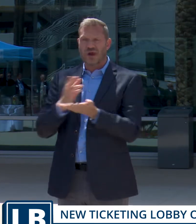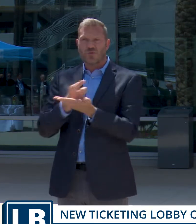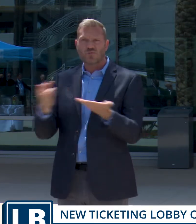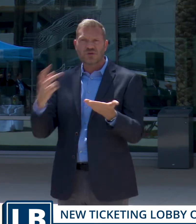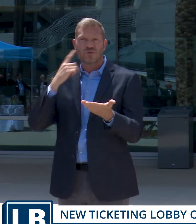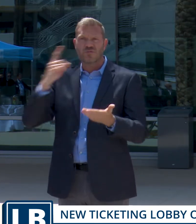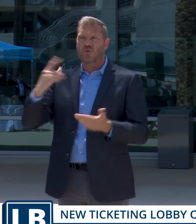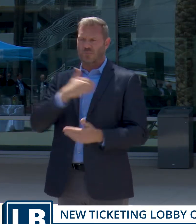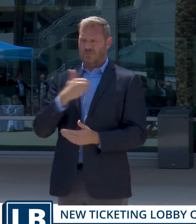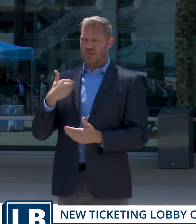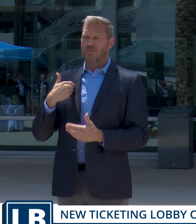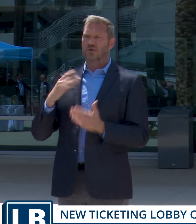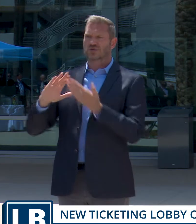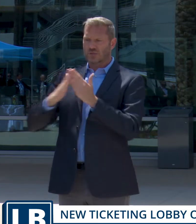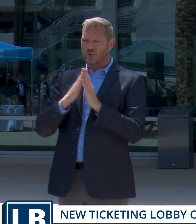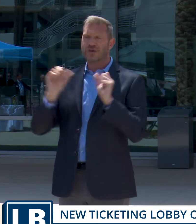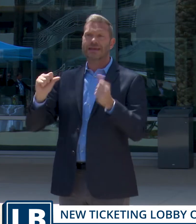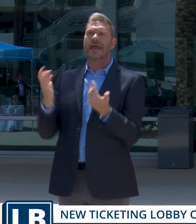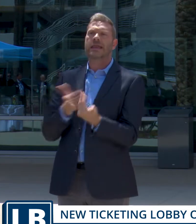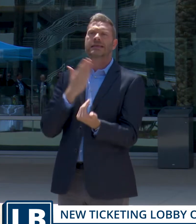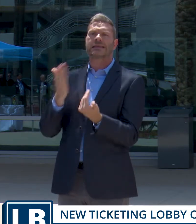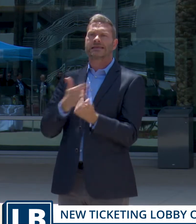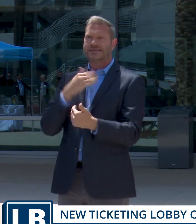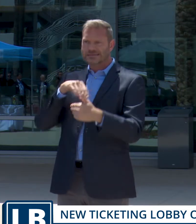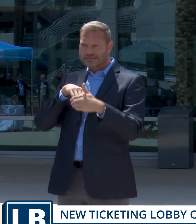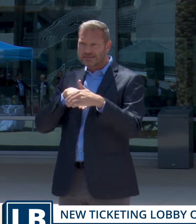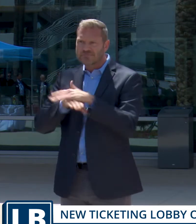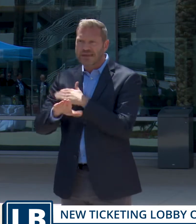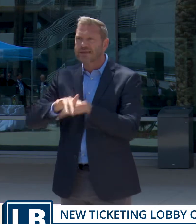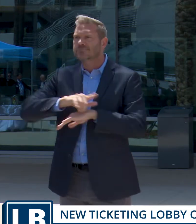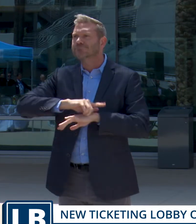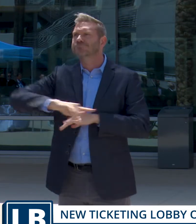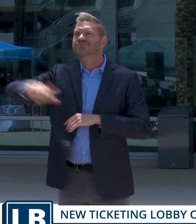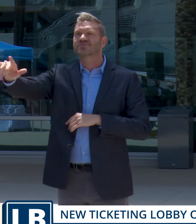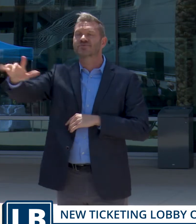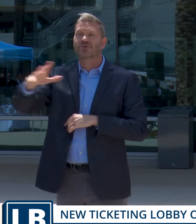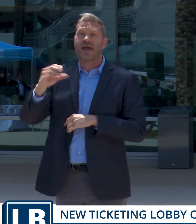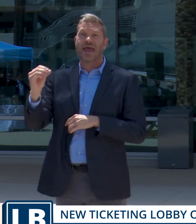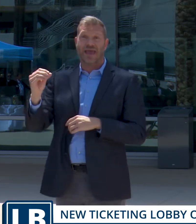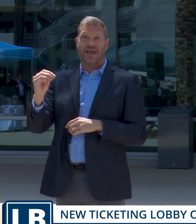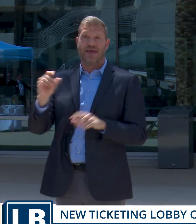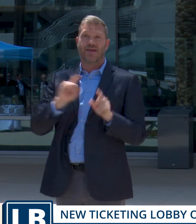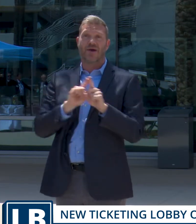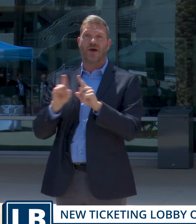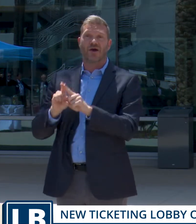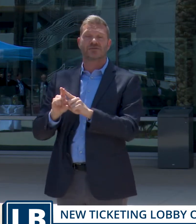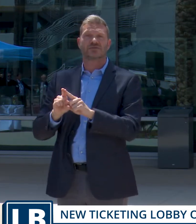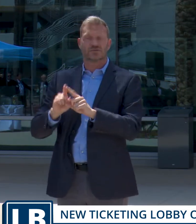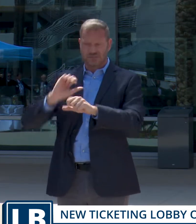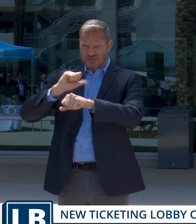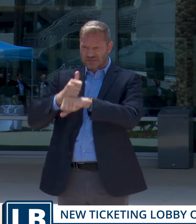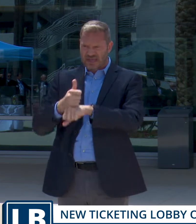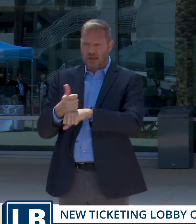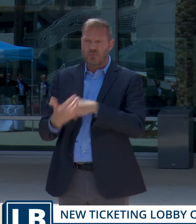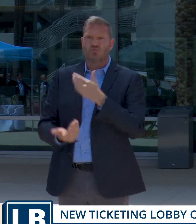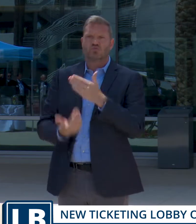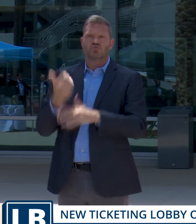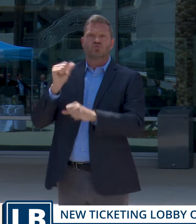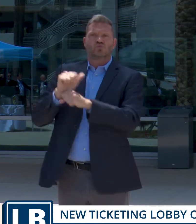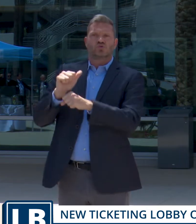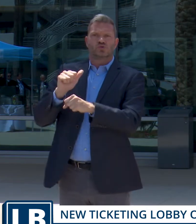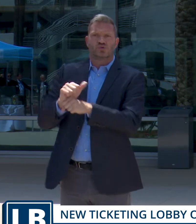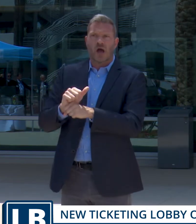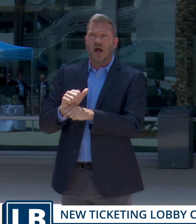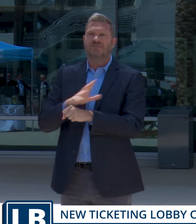of our community to conveniently travel, and it also directly and indirectly creates jobs. It attracts